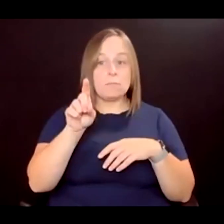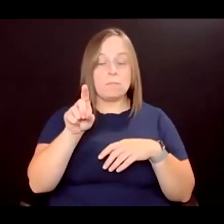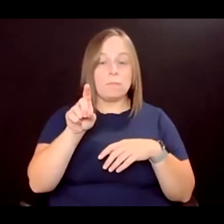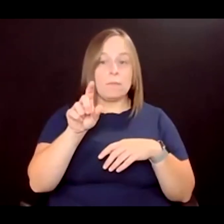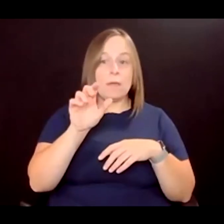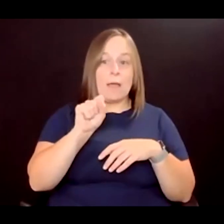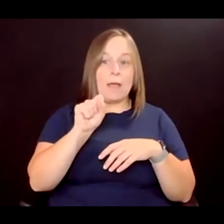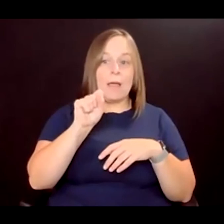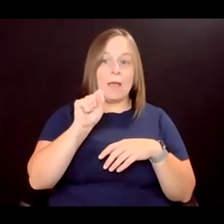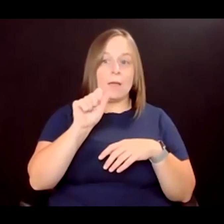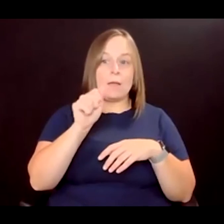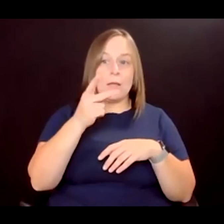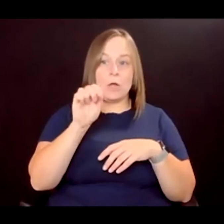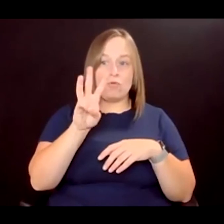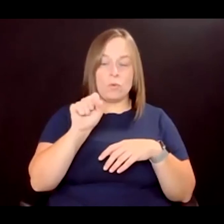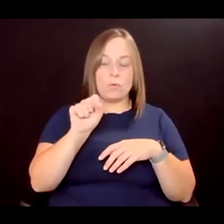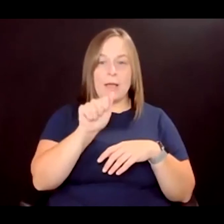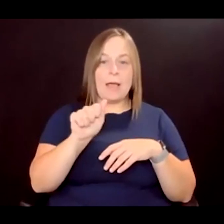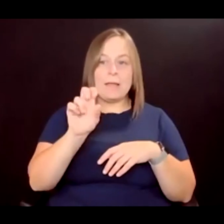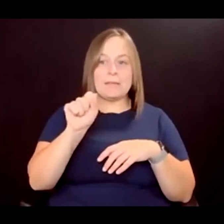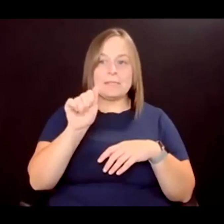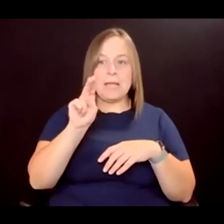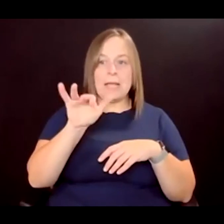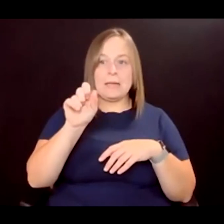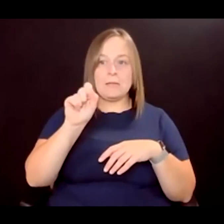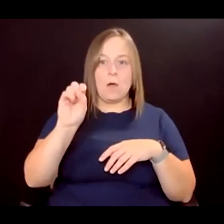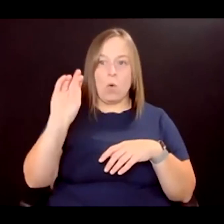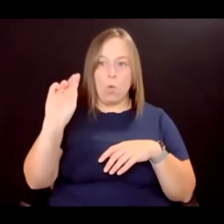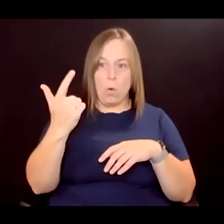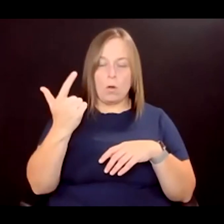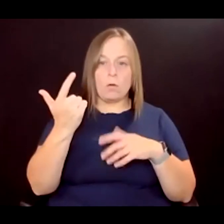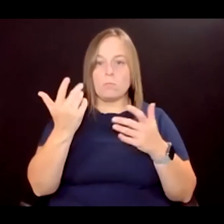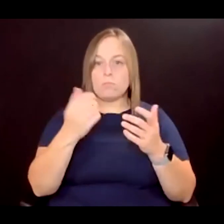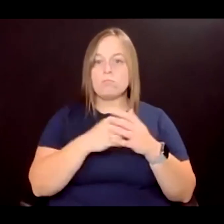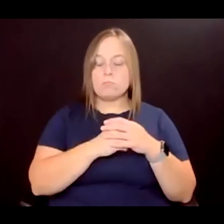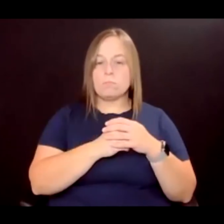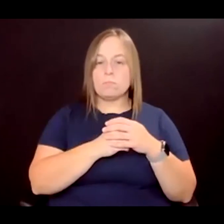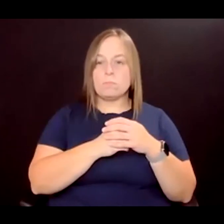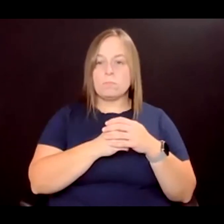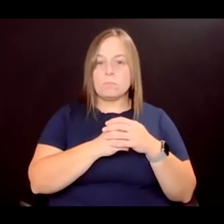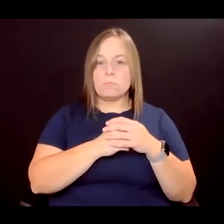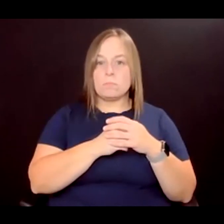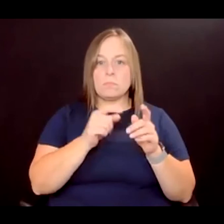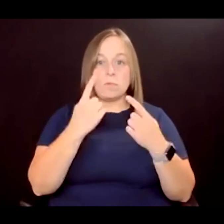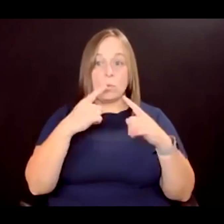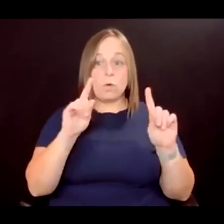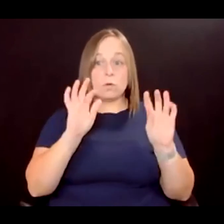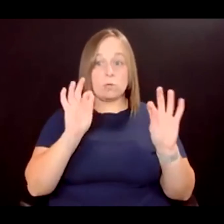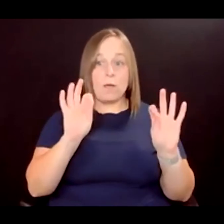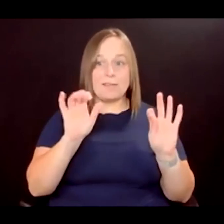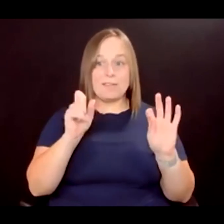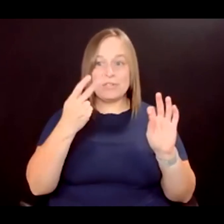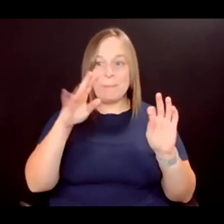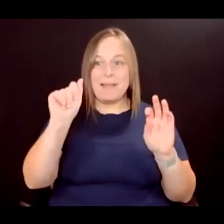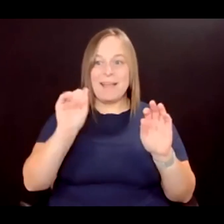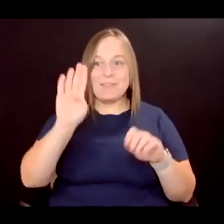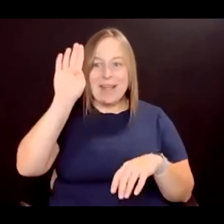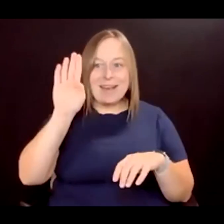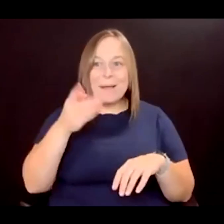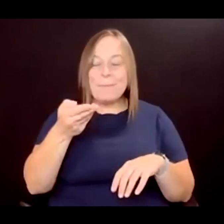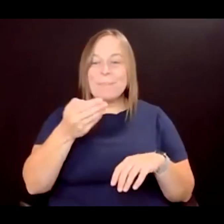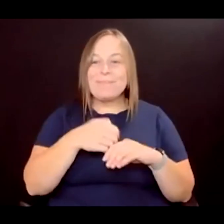flexible budget. I have spent time over the last year combing through the last several years of the city's